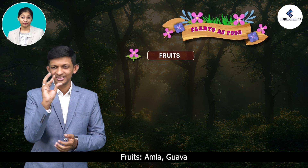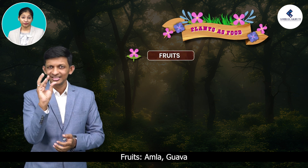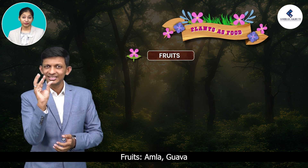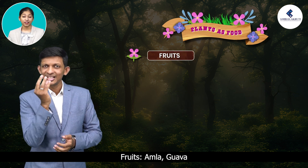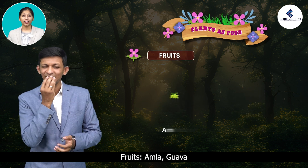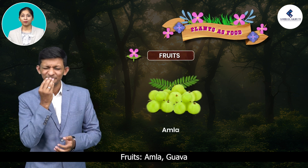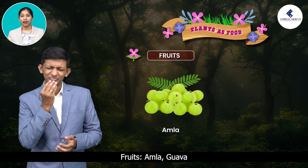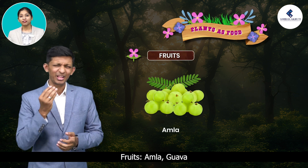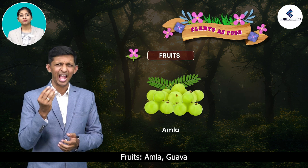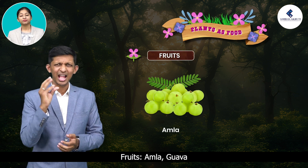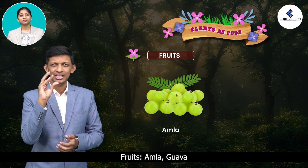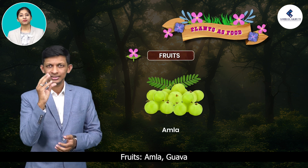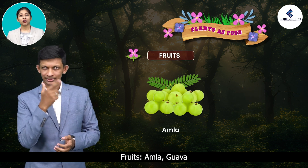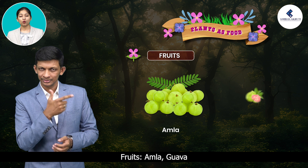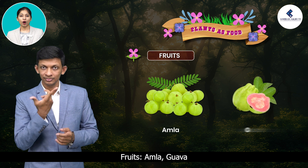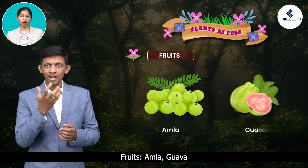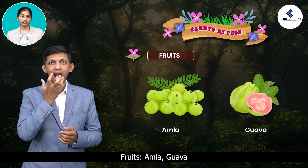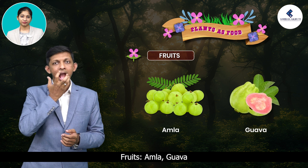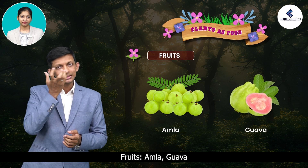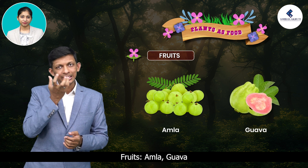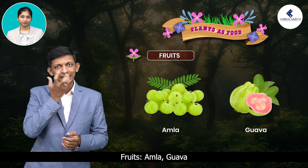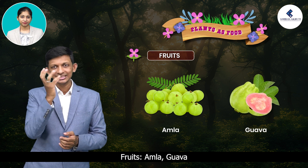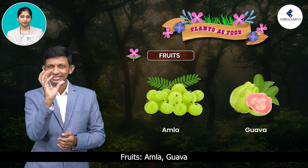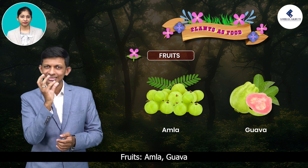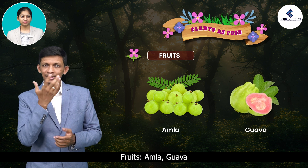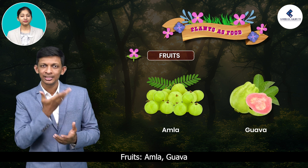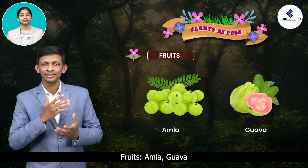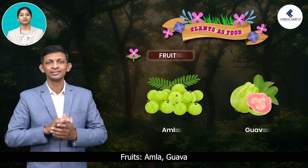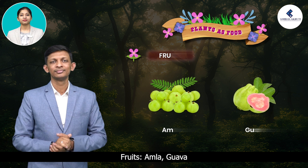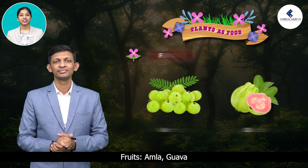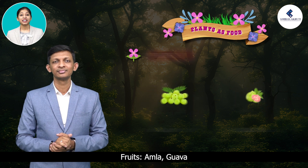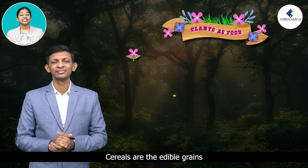Fruits: amla, guava.